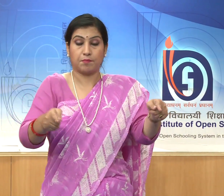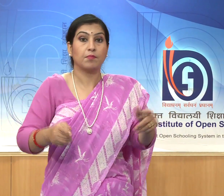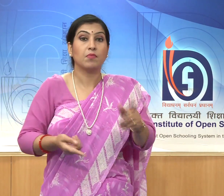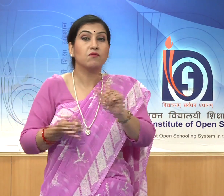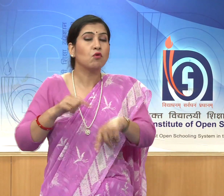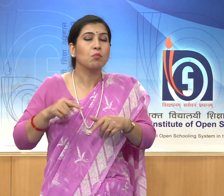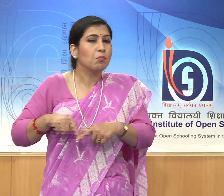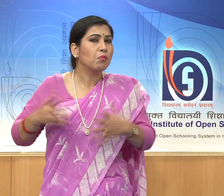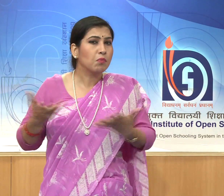belong to